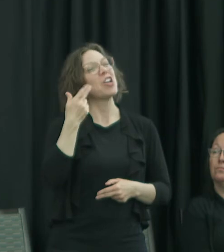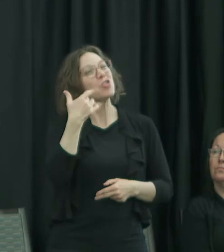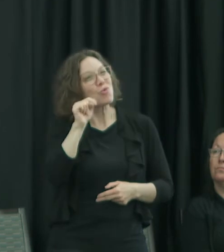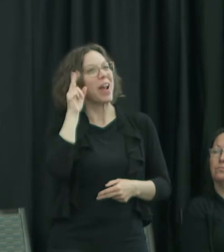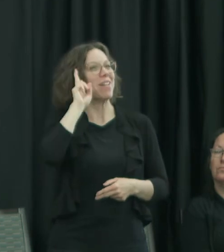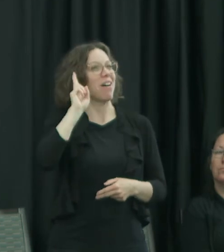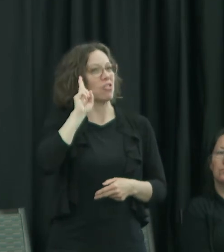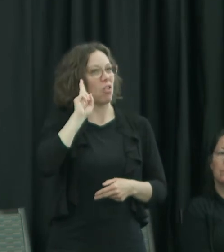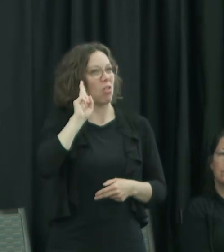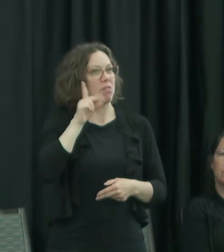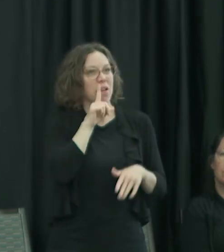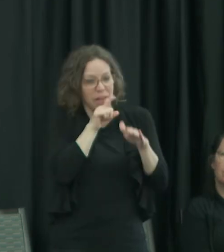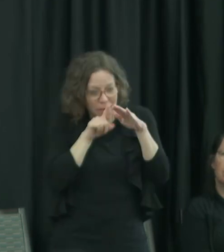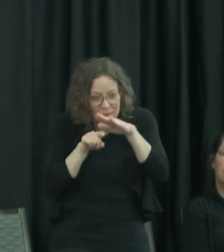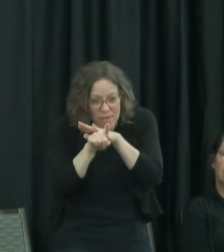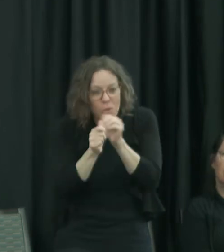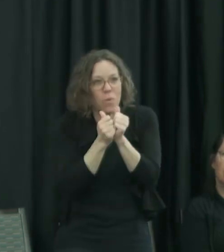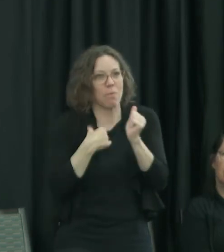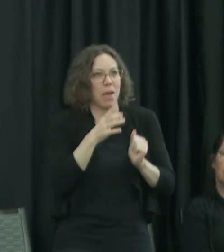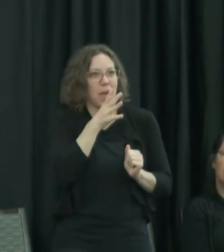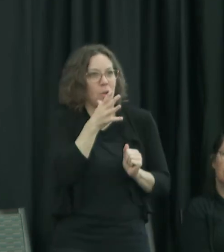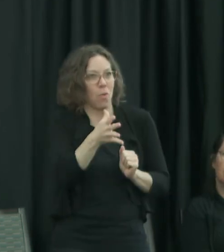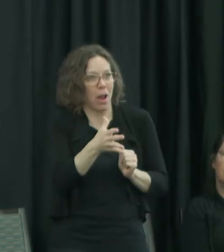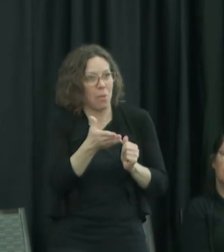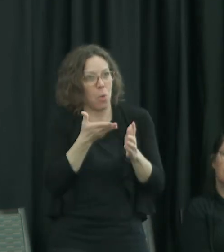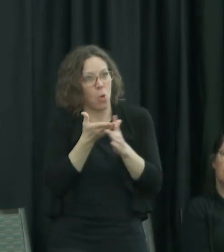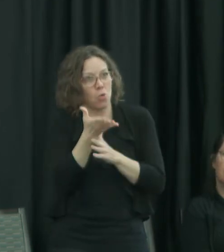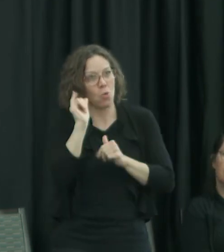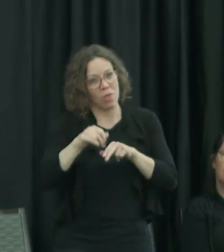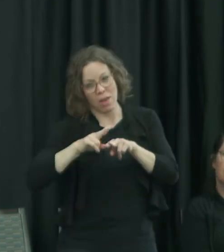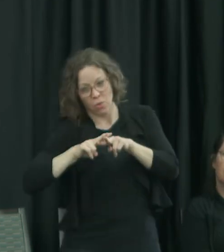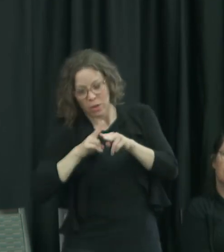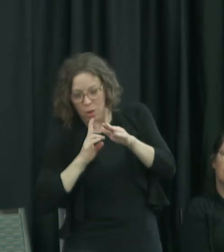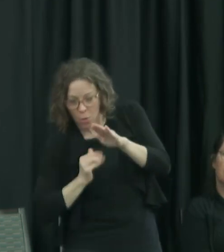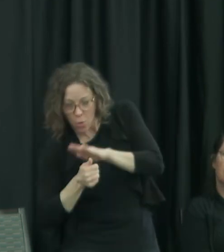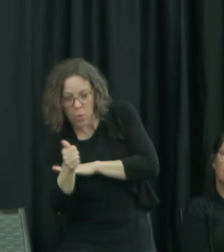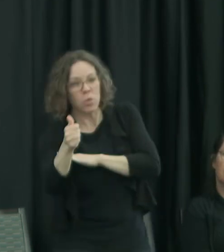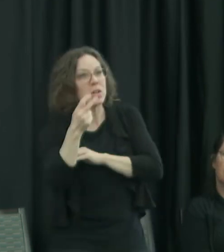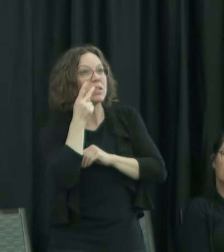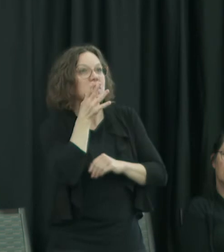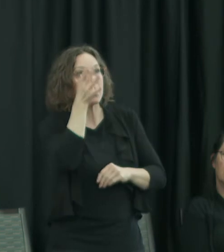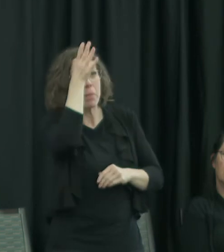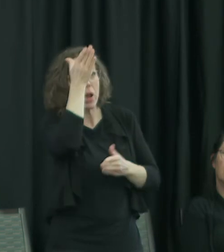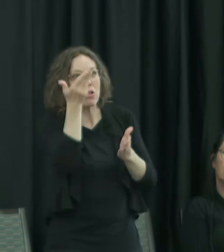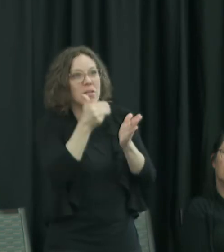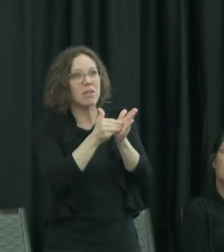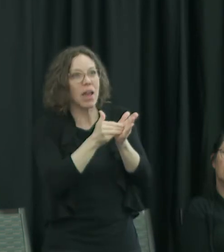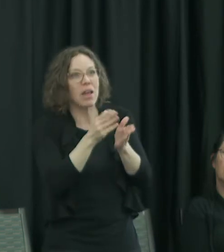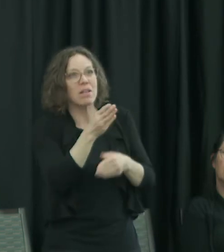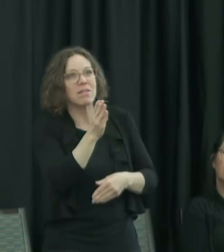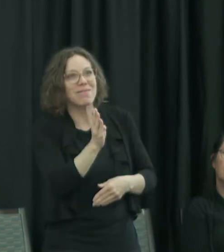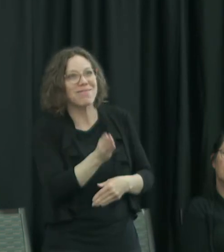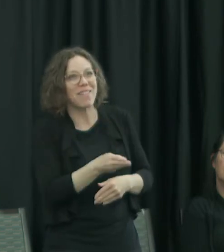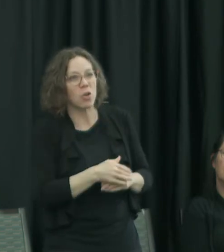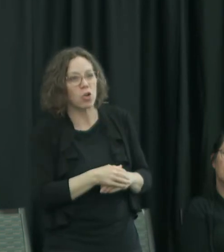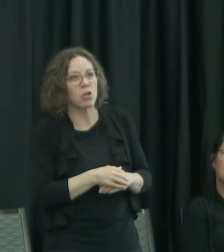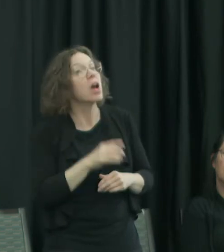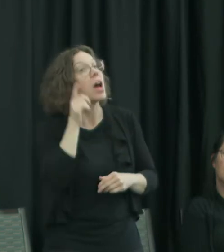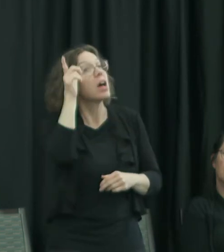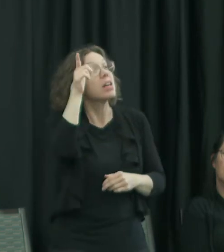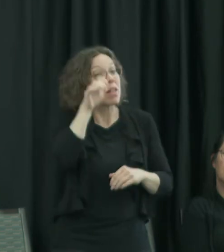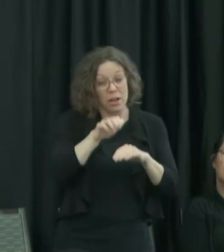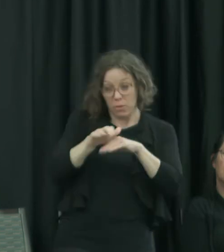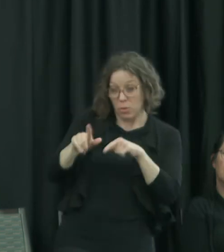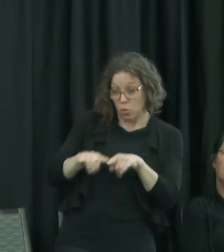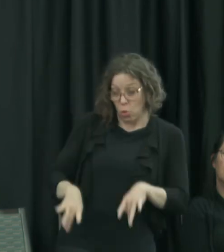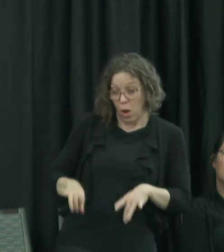was smuggled out of Germany with my grandmother through the Kindertransport, never to see their parents again. He was deported from London en route to